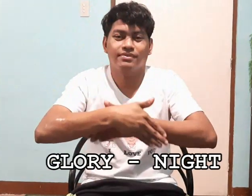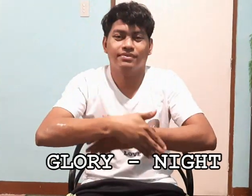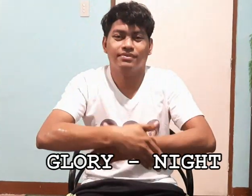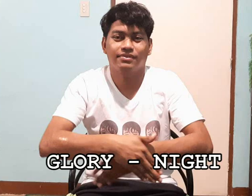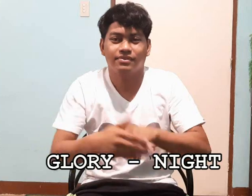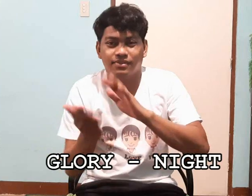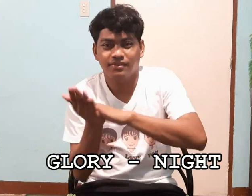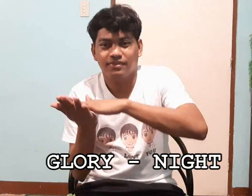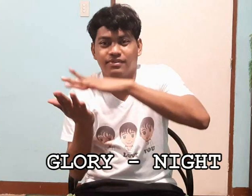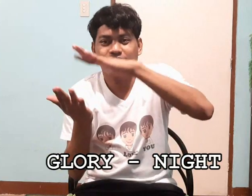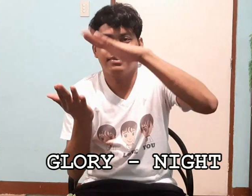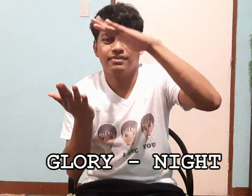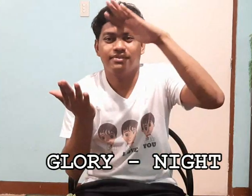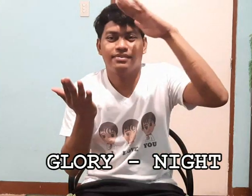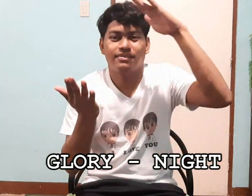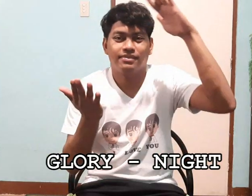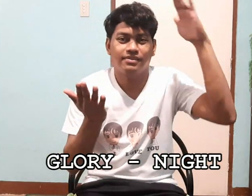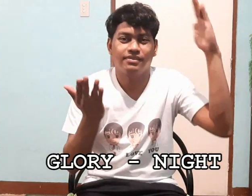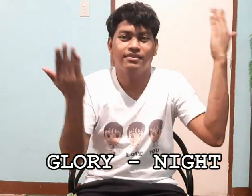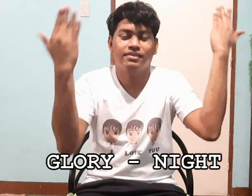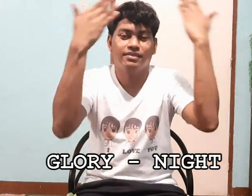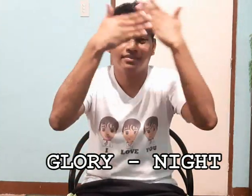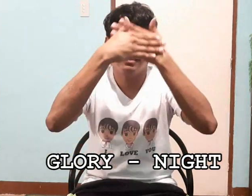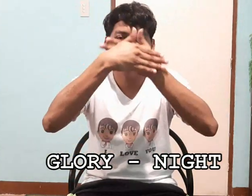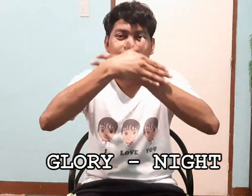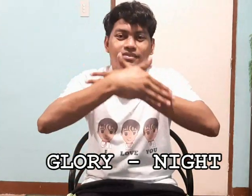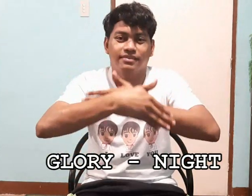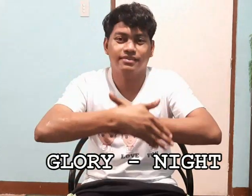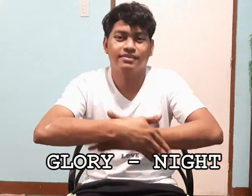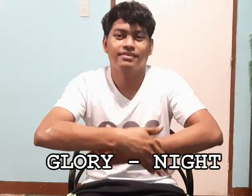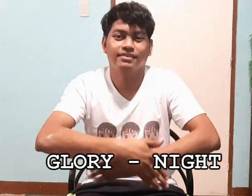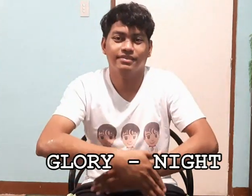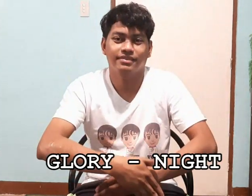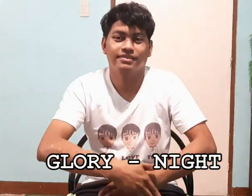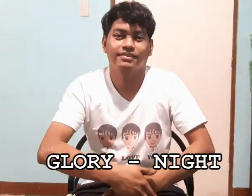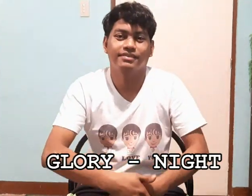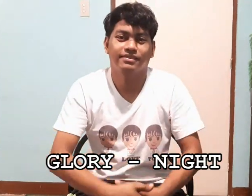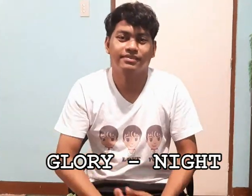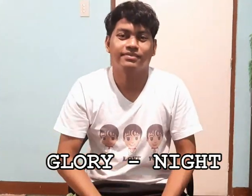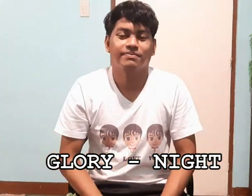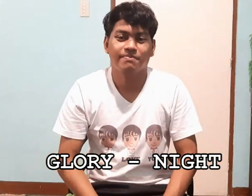Oh, what a glorious night a glorious night